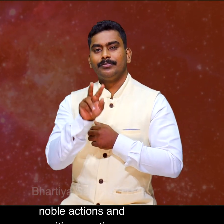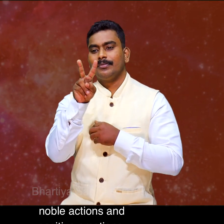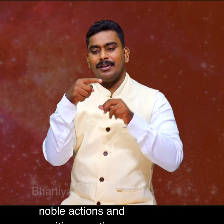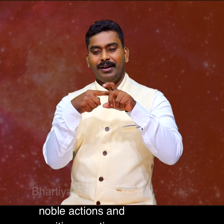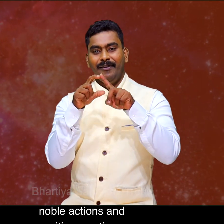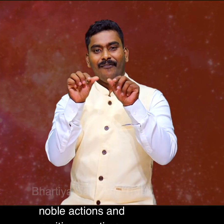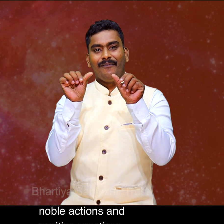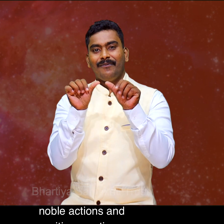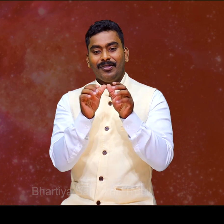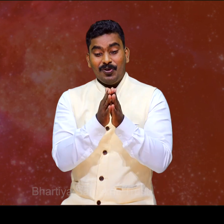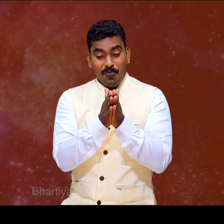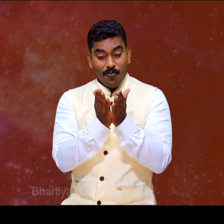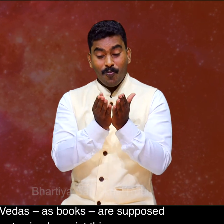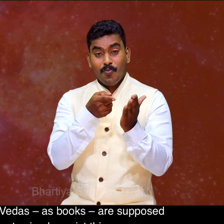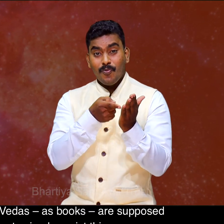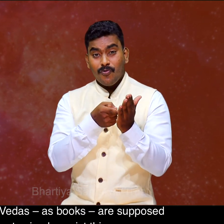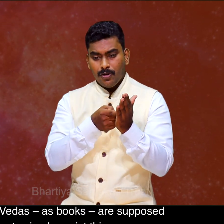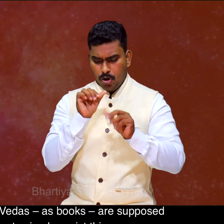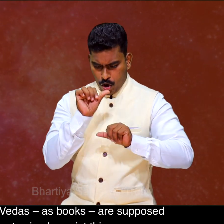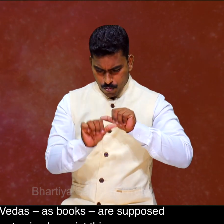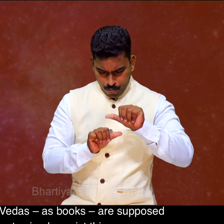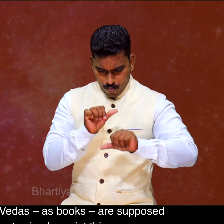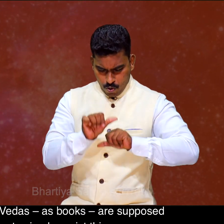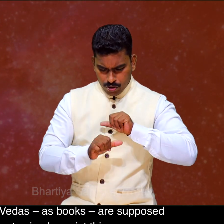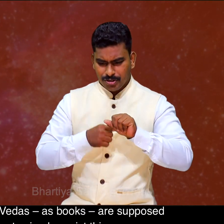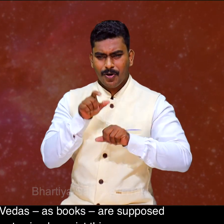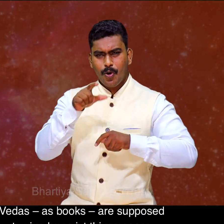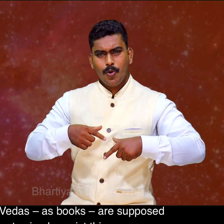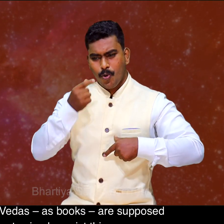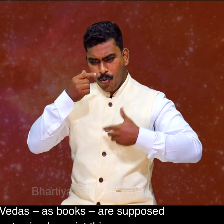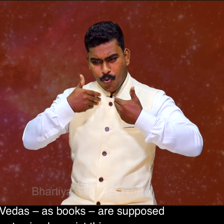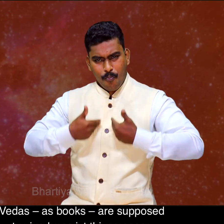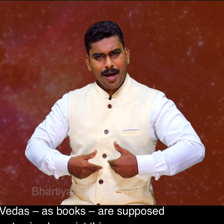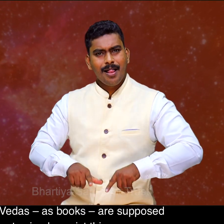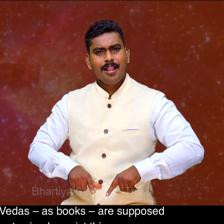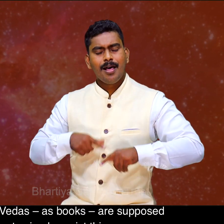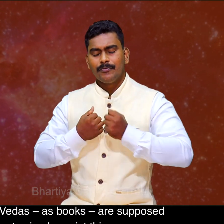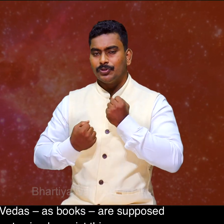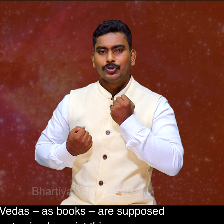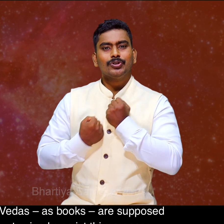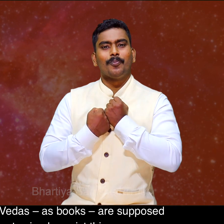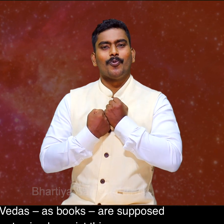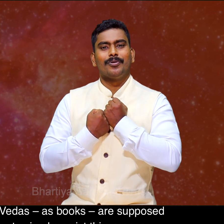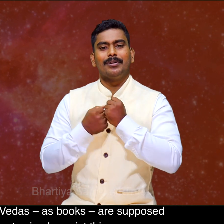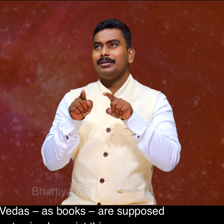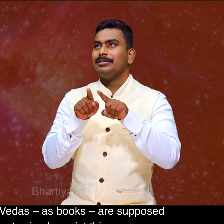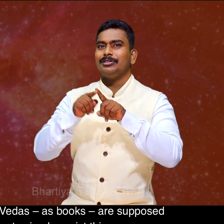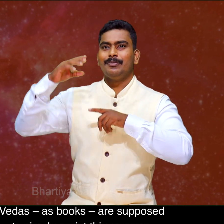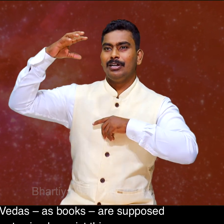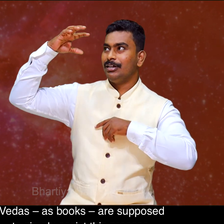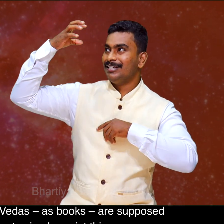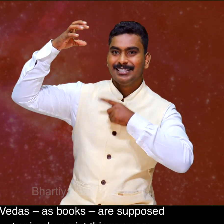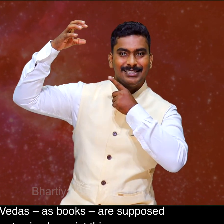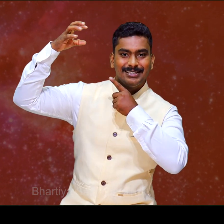positive emotions. Vedas, as books, are supposed to simply assist this